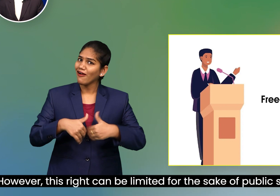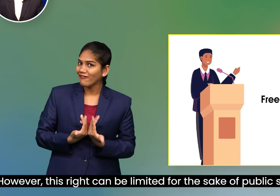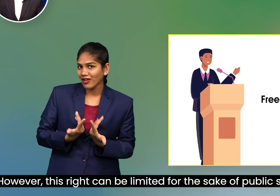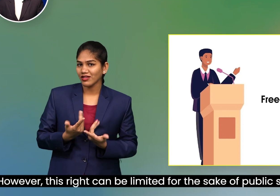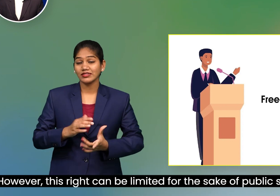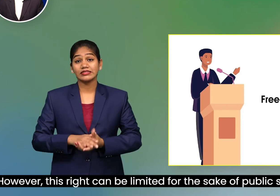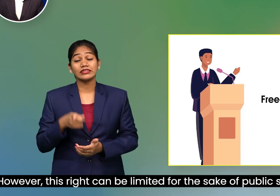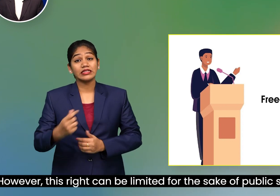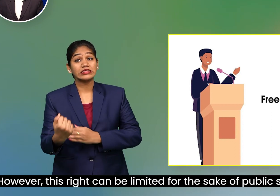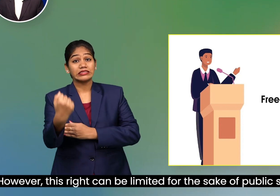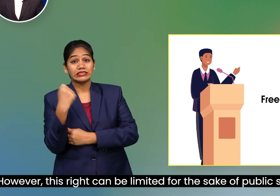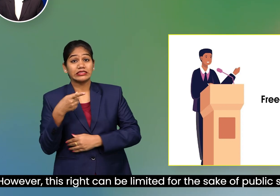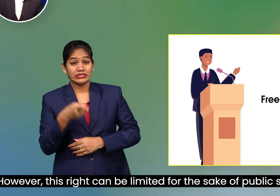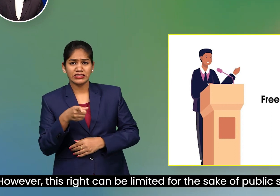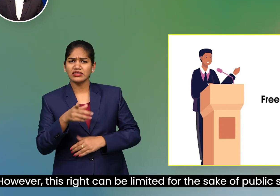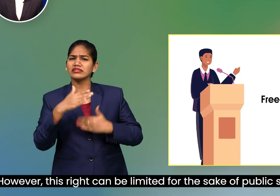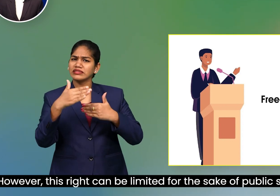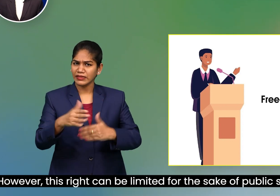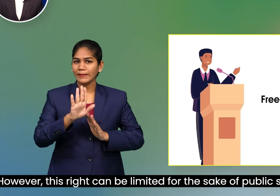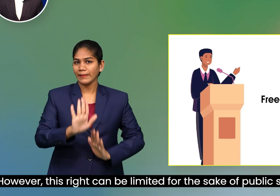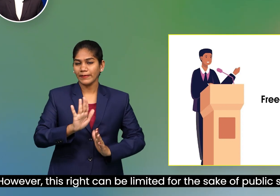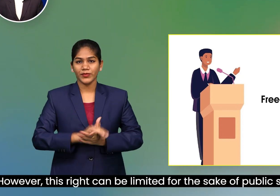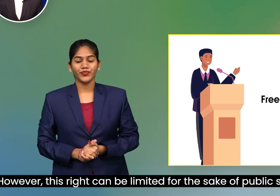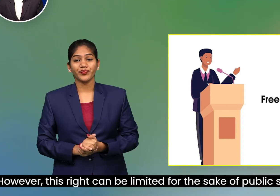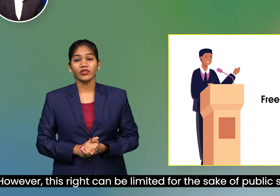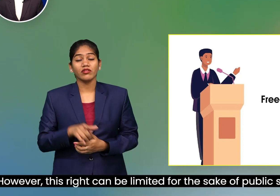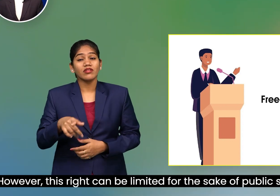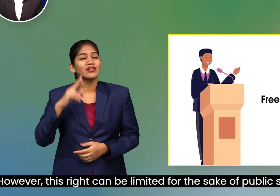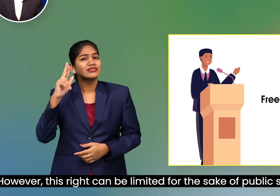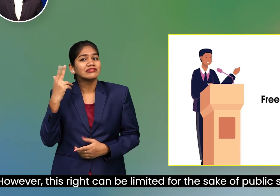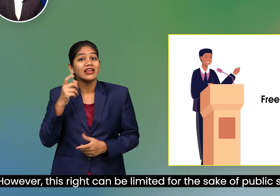However, this right can be limited for the sake of public safety,